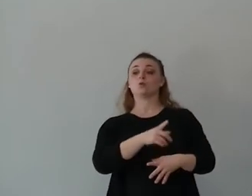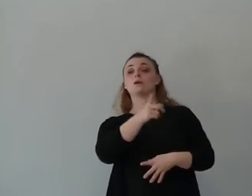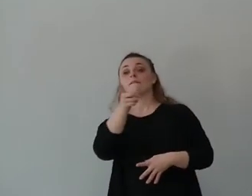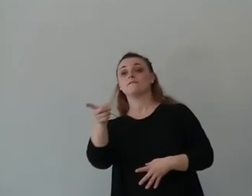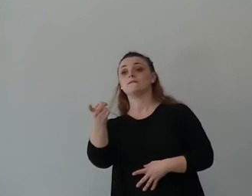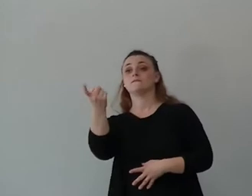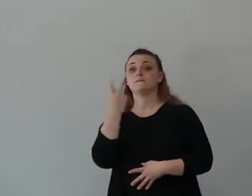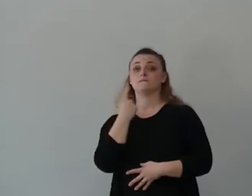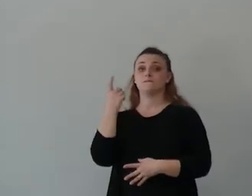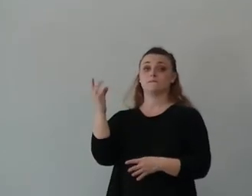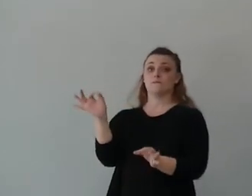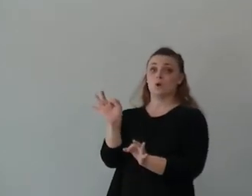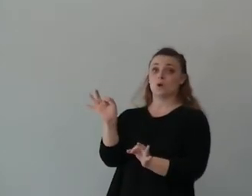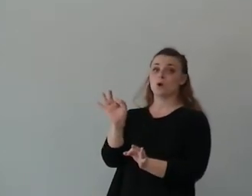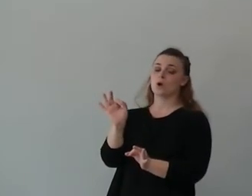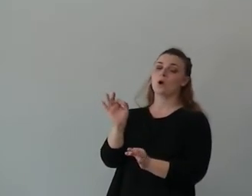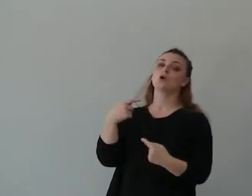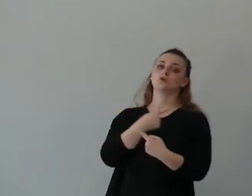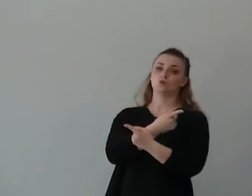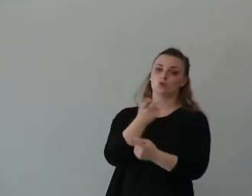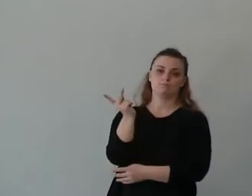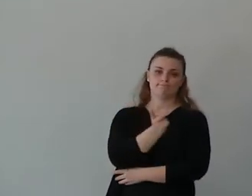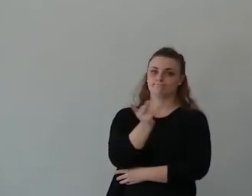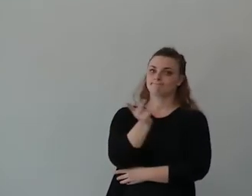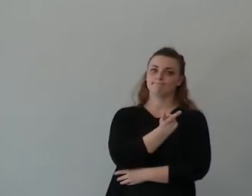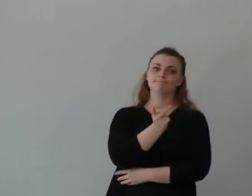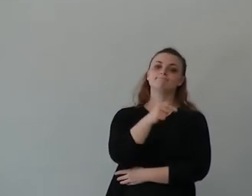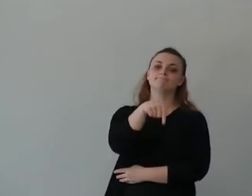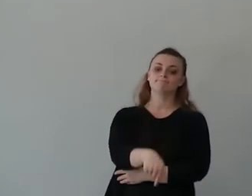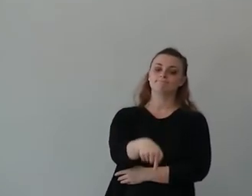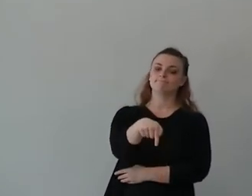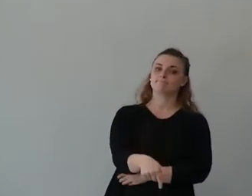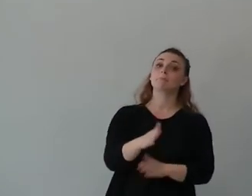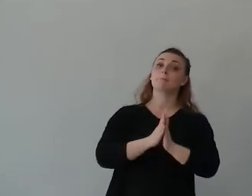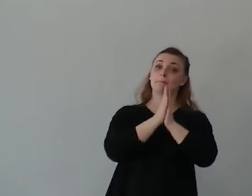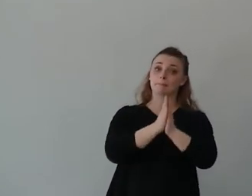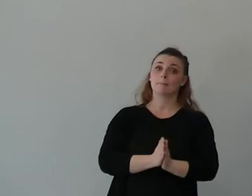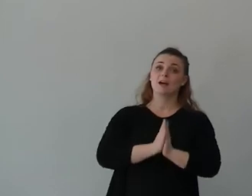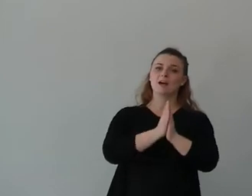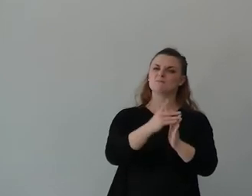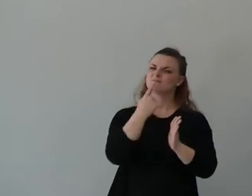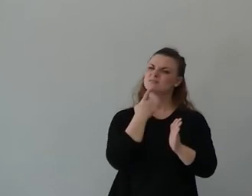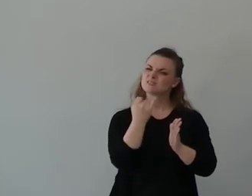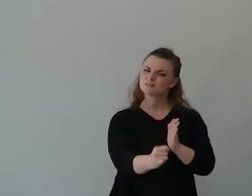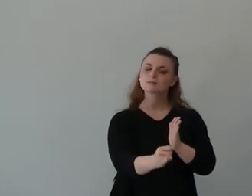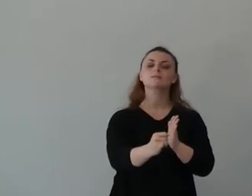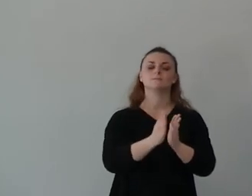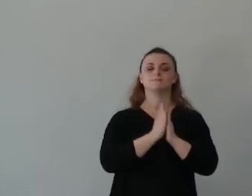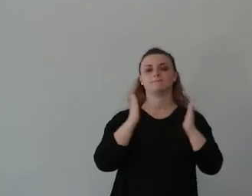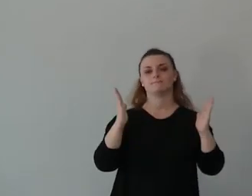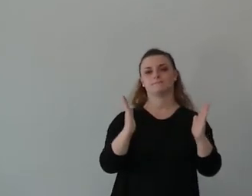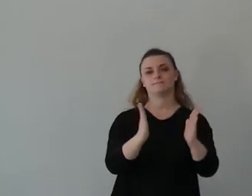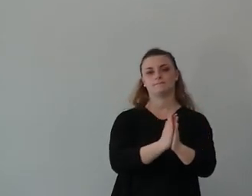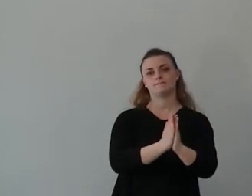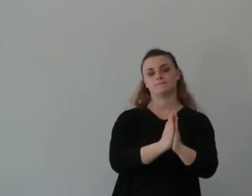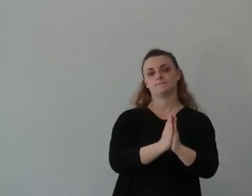chiesa. Some of them are praying daily for you. Alcuni stanno pregando ogni giorno per voi. Many